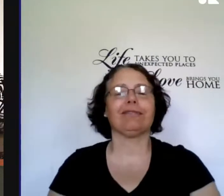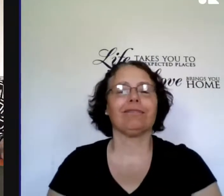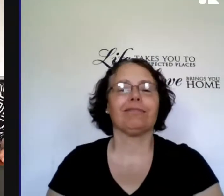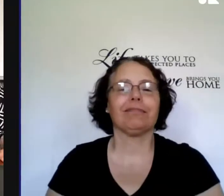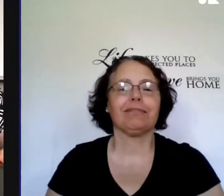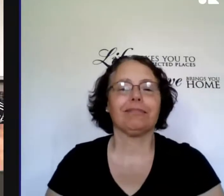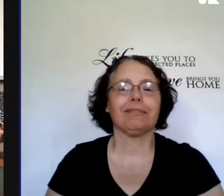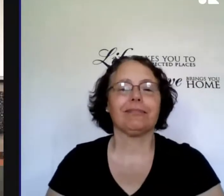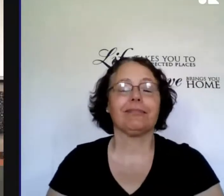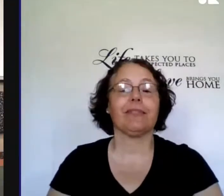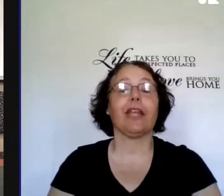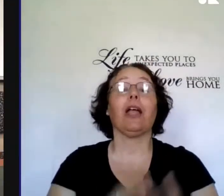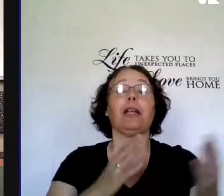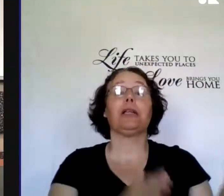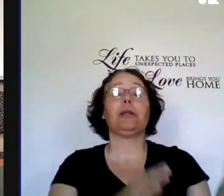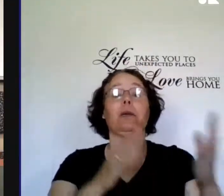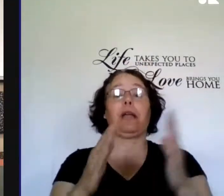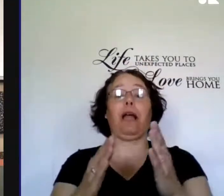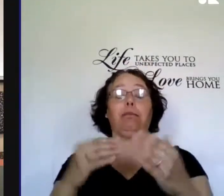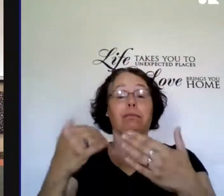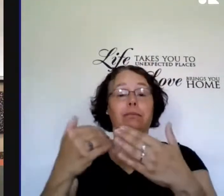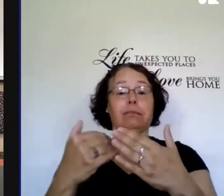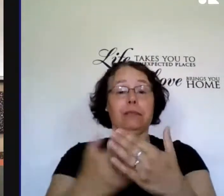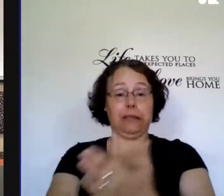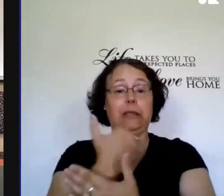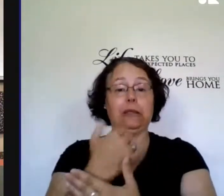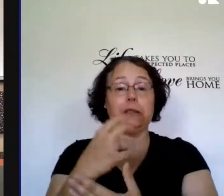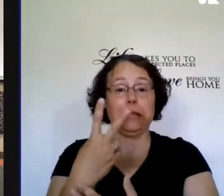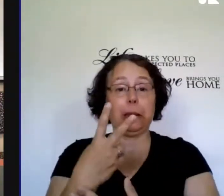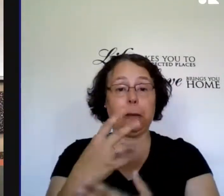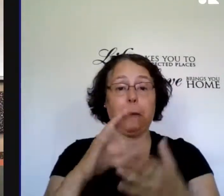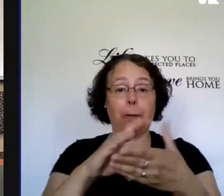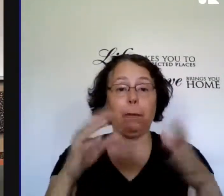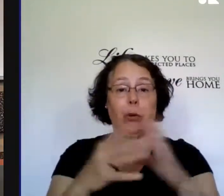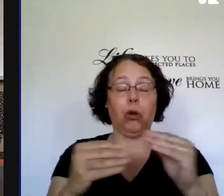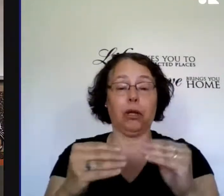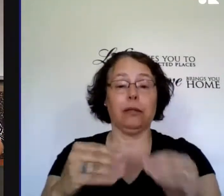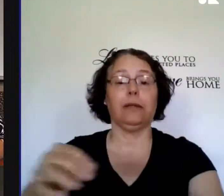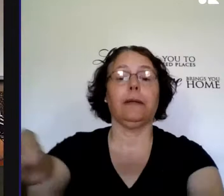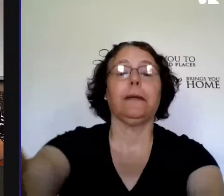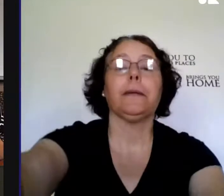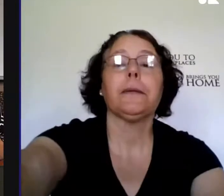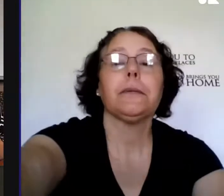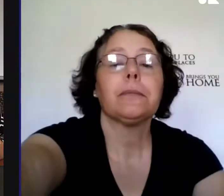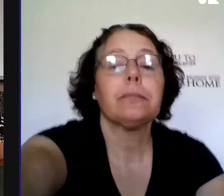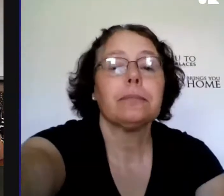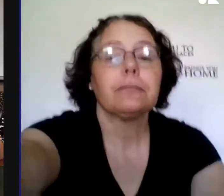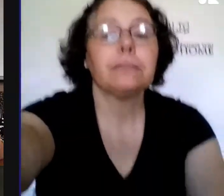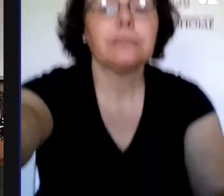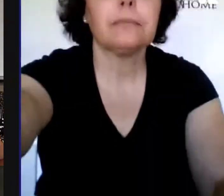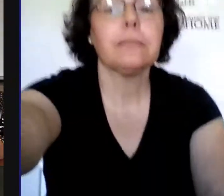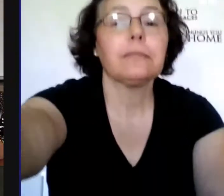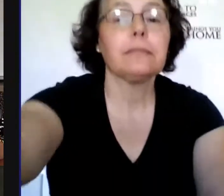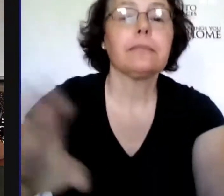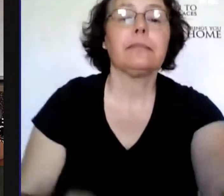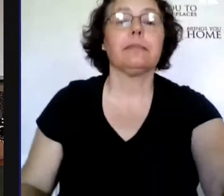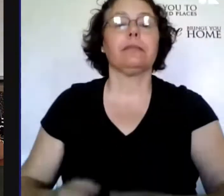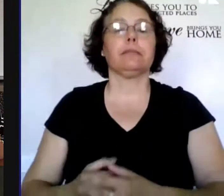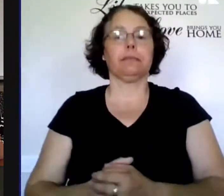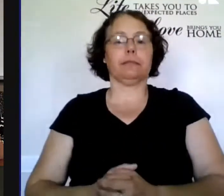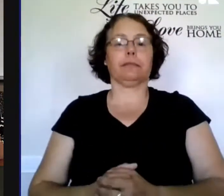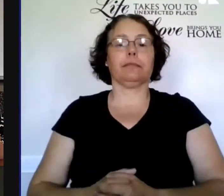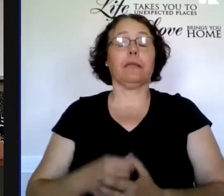job! I've got another book for you, and this one is about 10